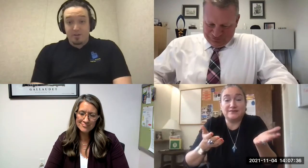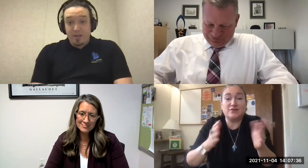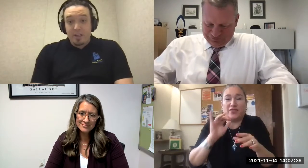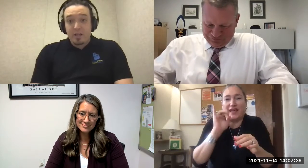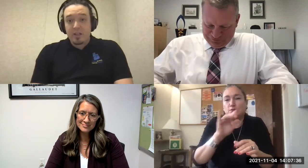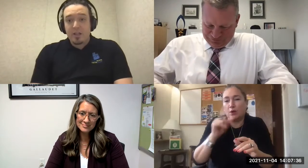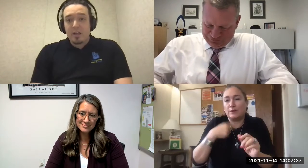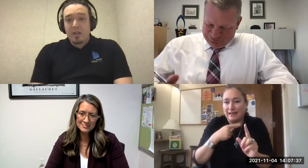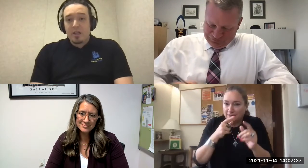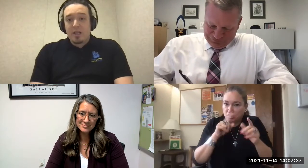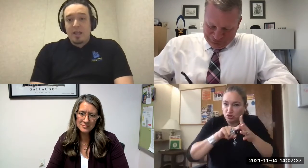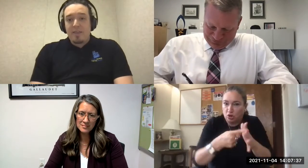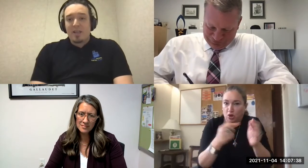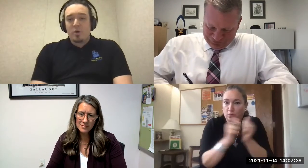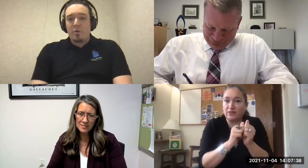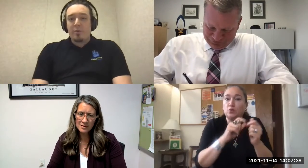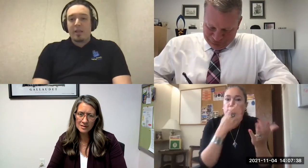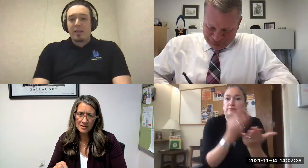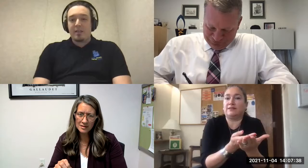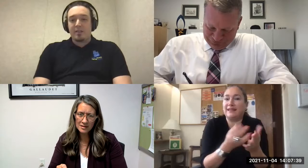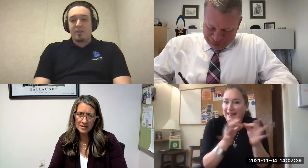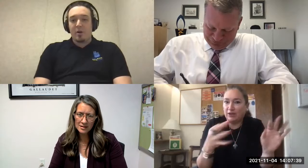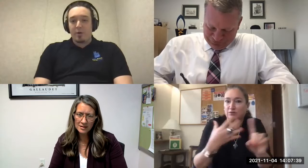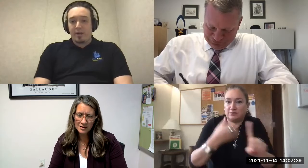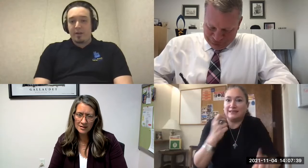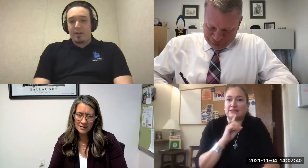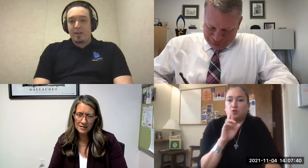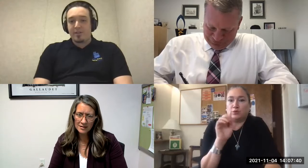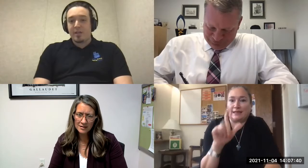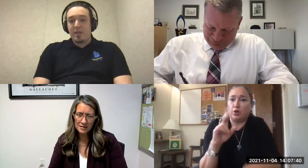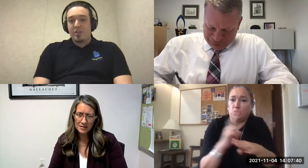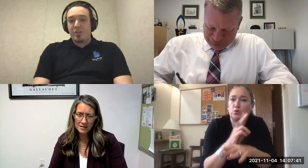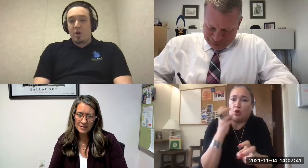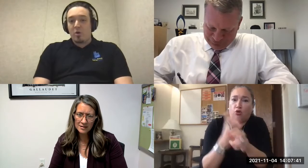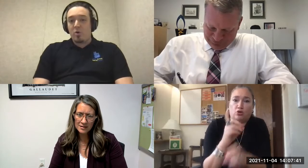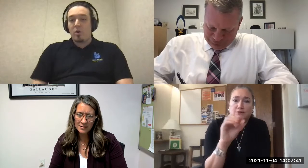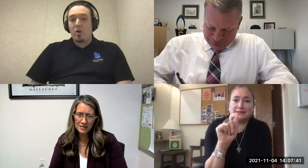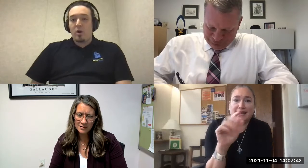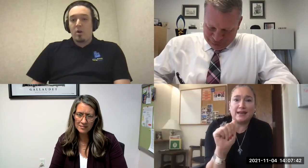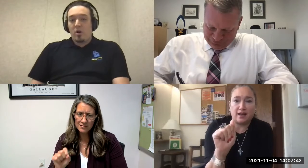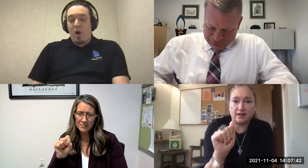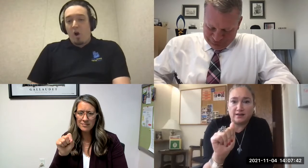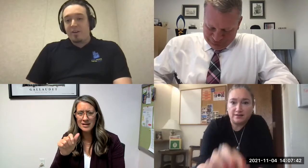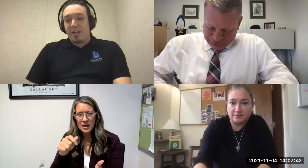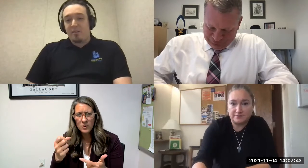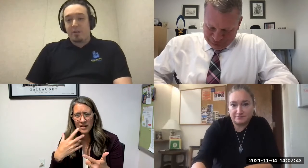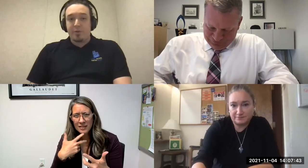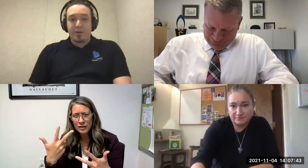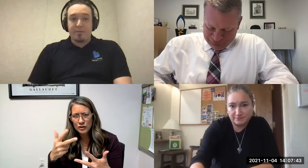not reading. And that's where we really need to hone in, is show hard data for language